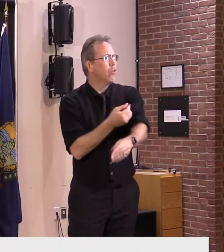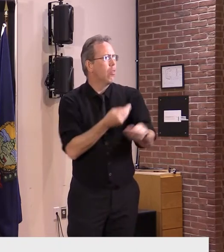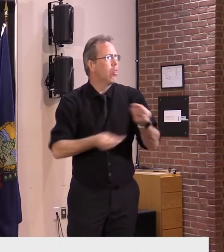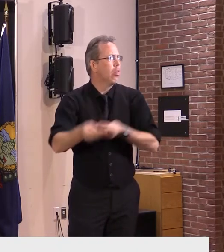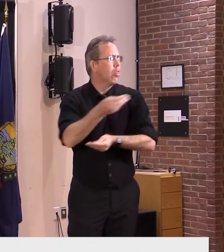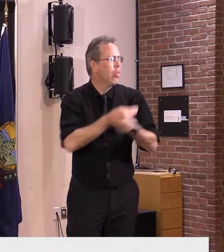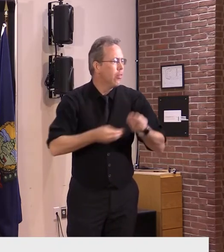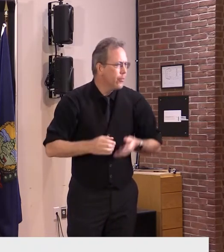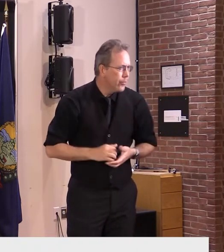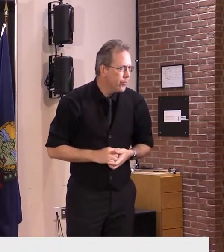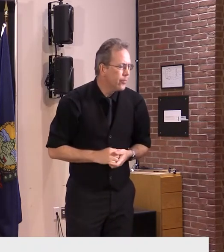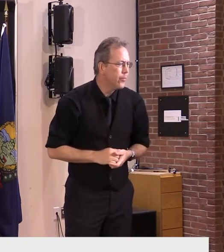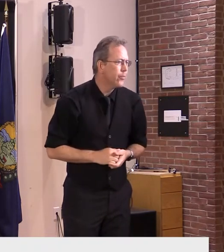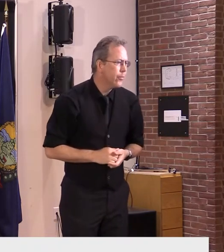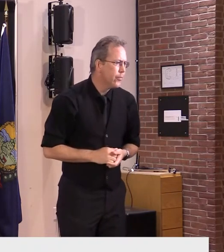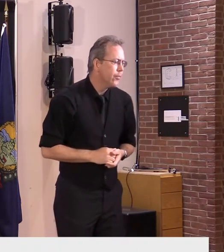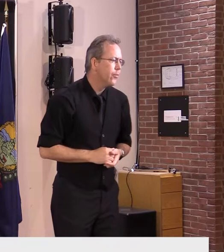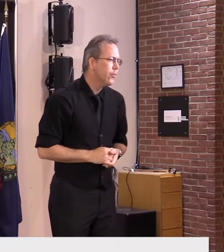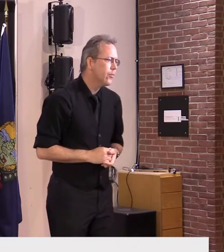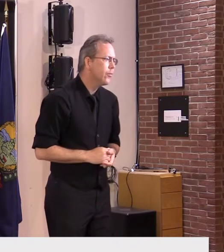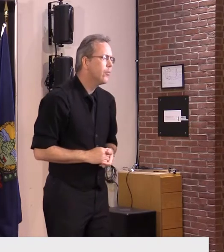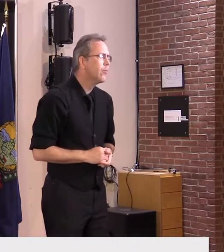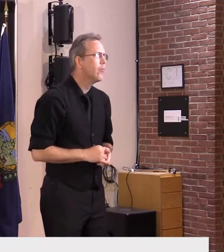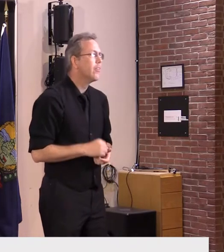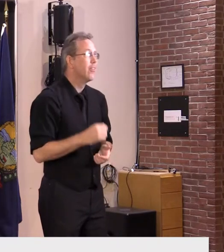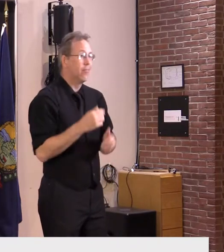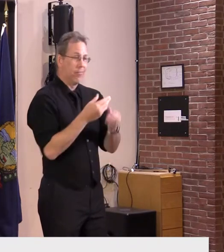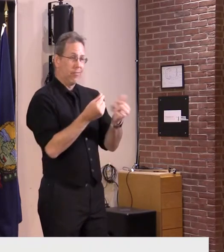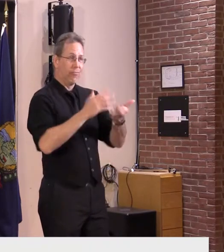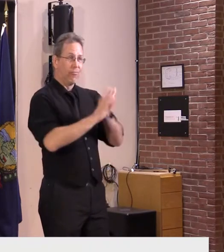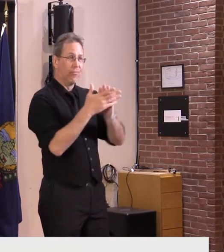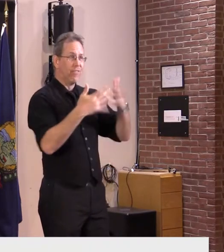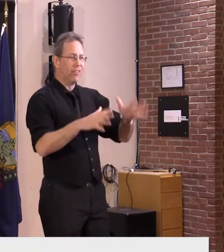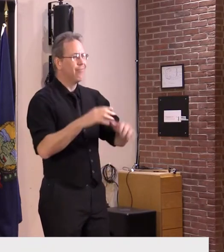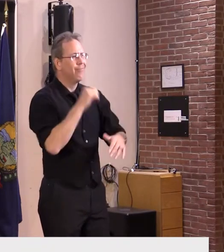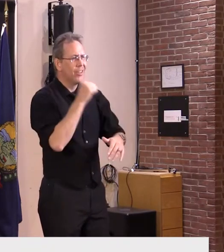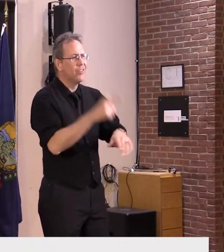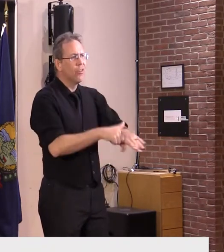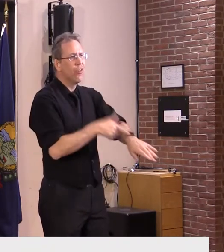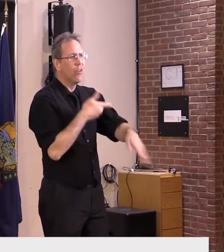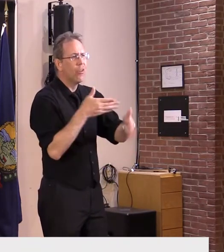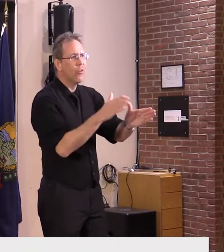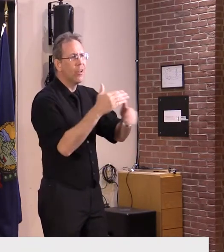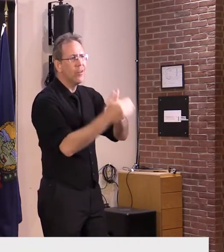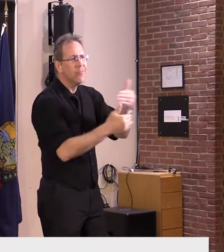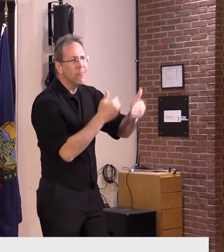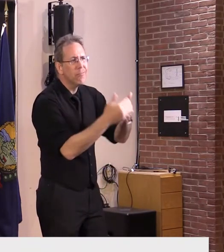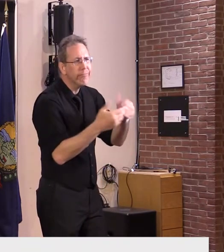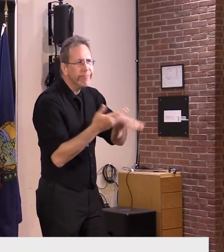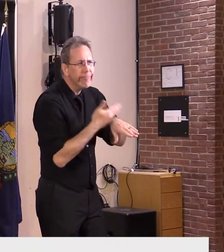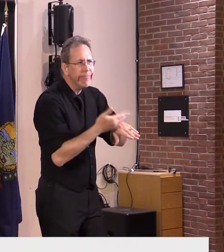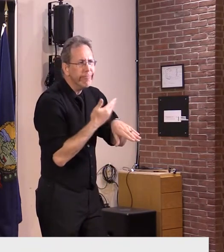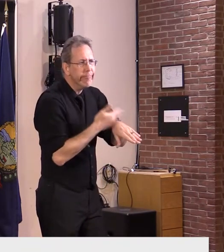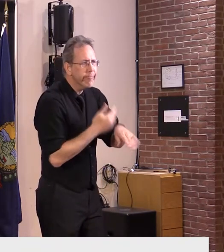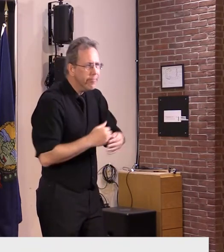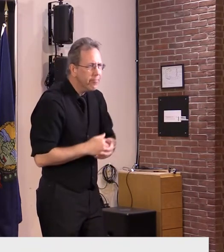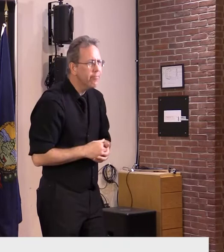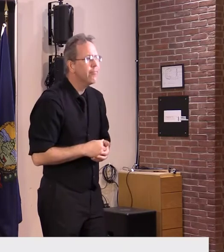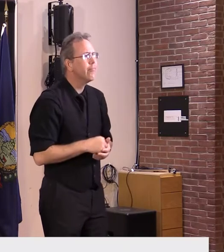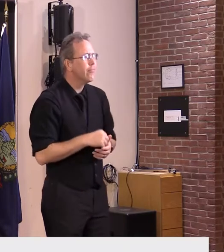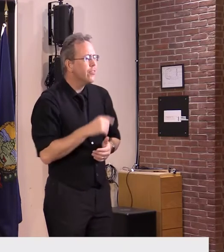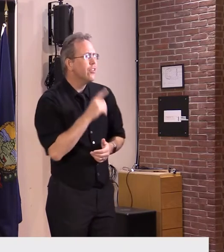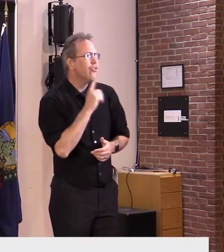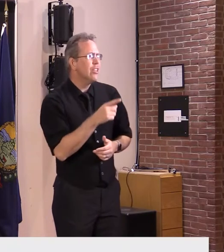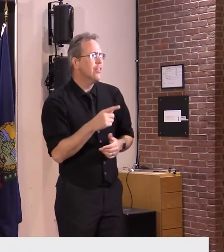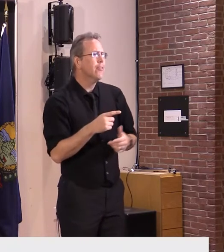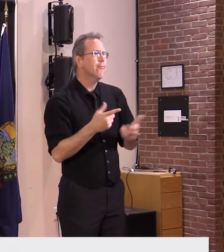seeing. This isn't going away. It's not getting better. The pandemic has made the situation even